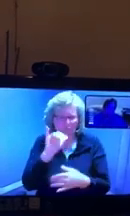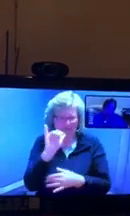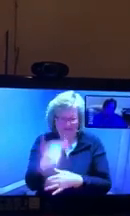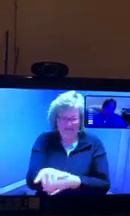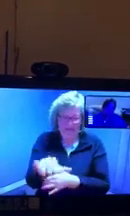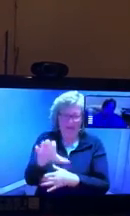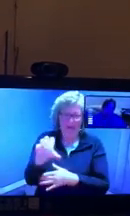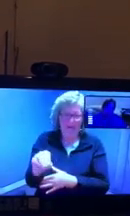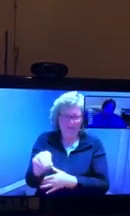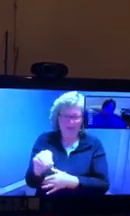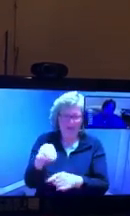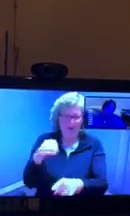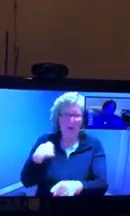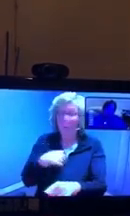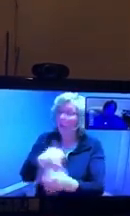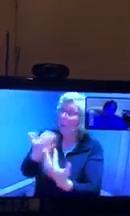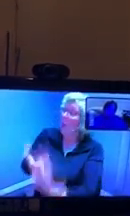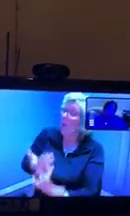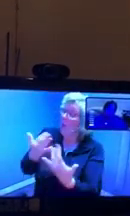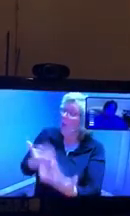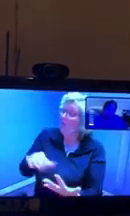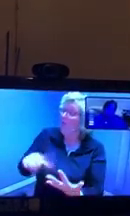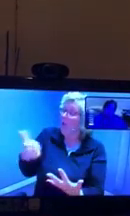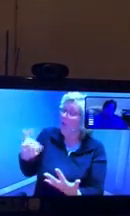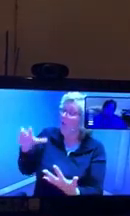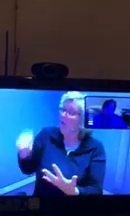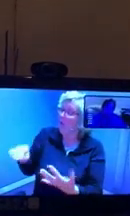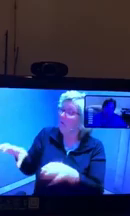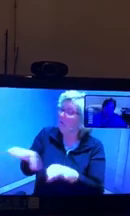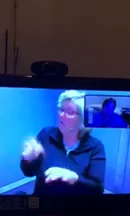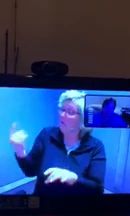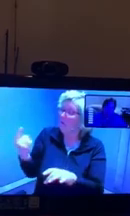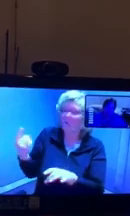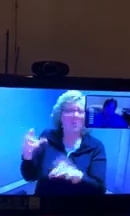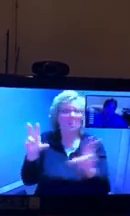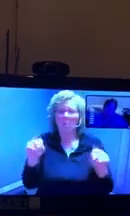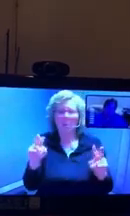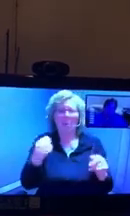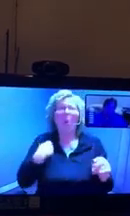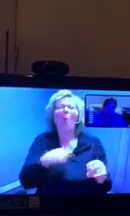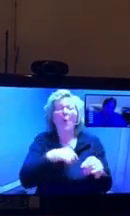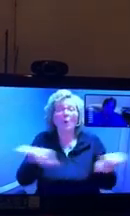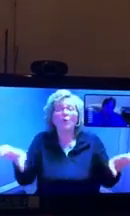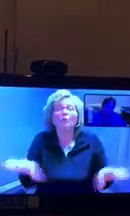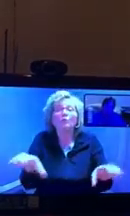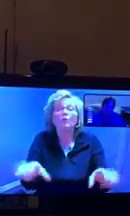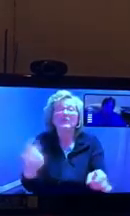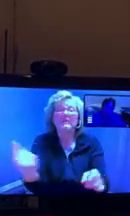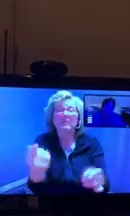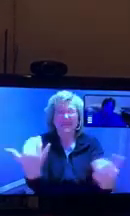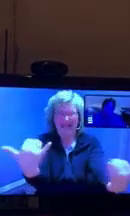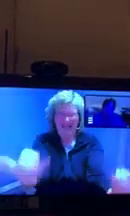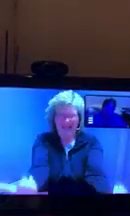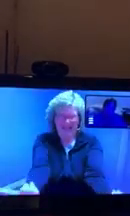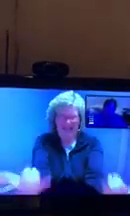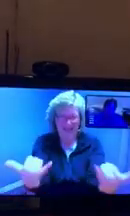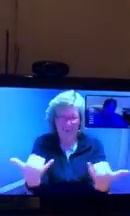something. We won't wait for somebody else to do something. We're going to do something right now. Can you imagine where we would